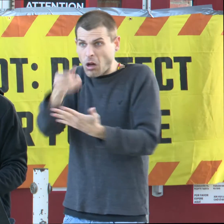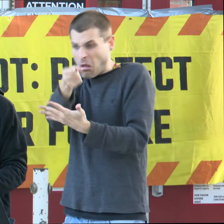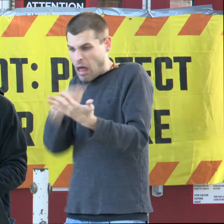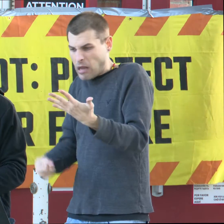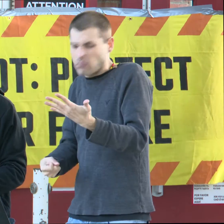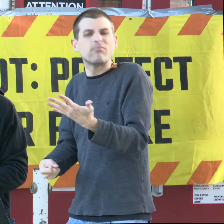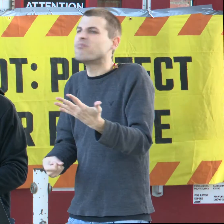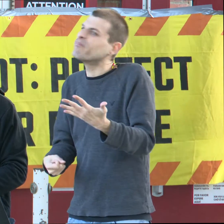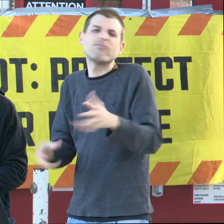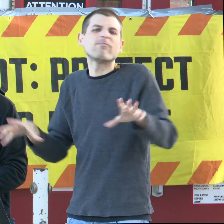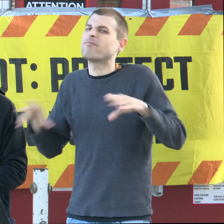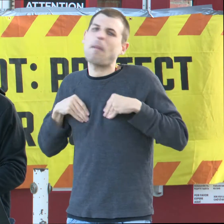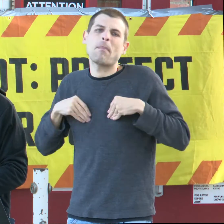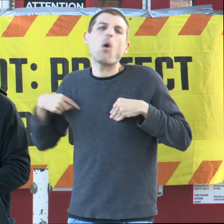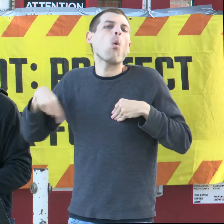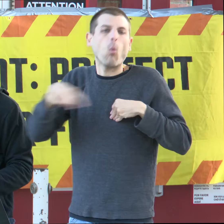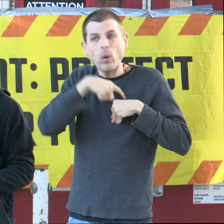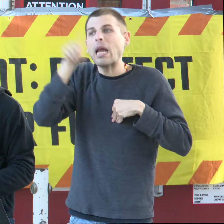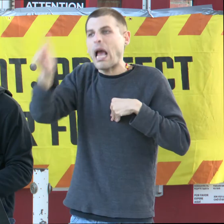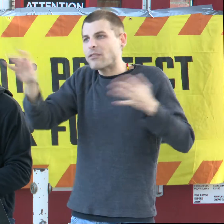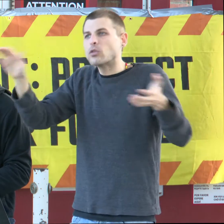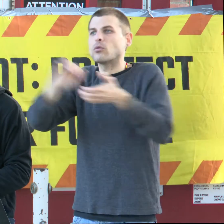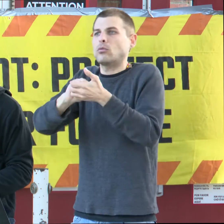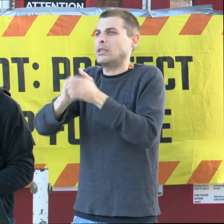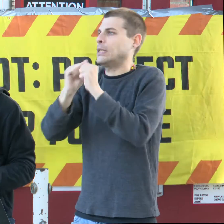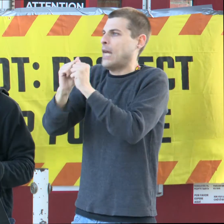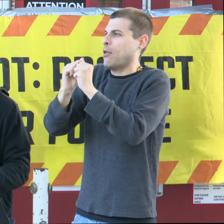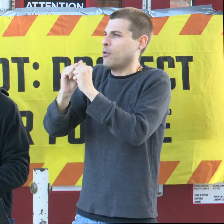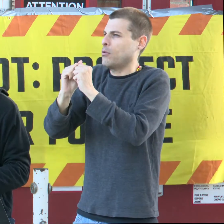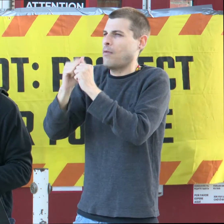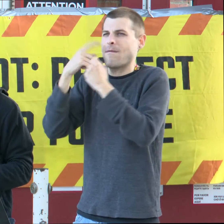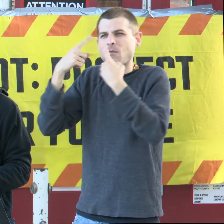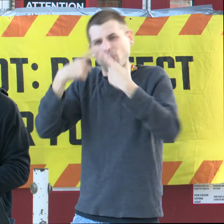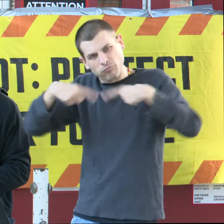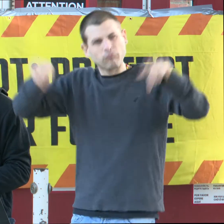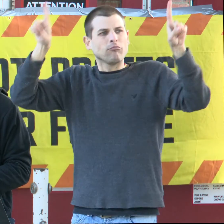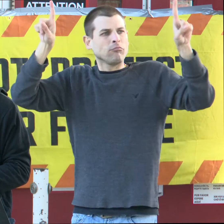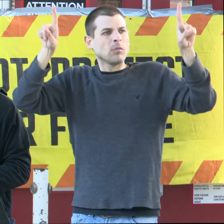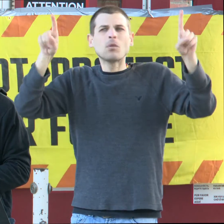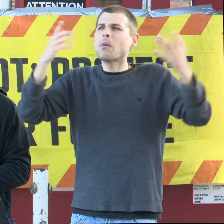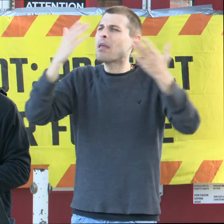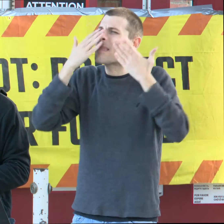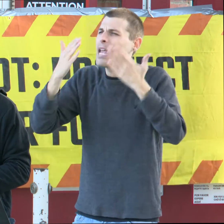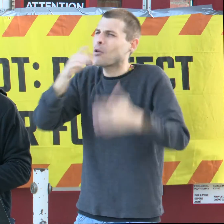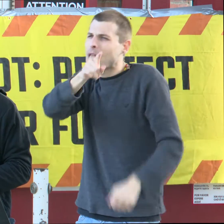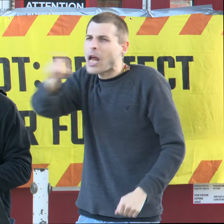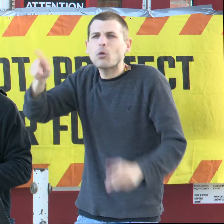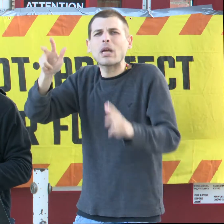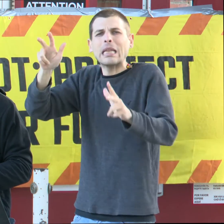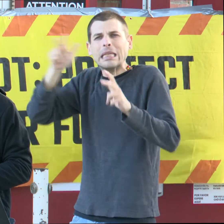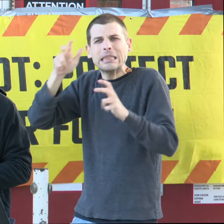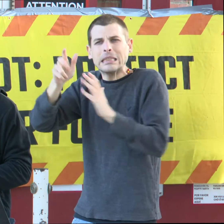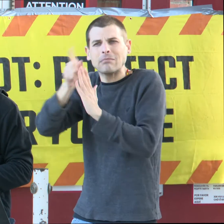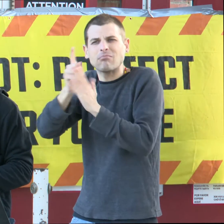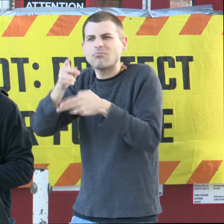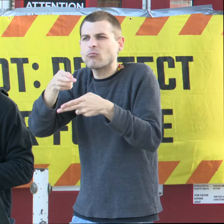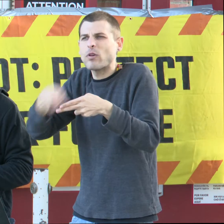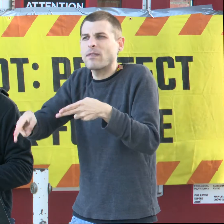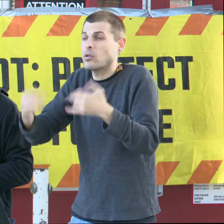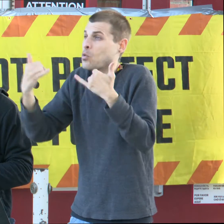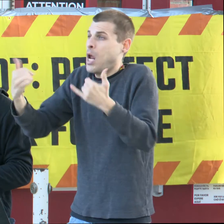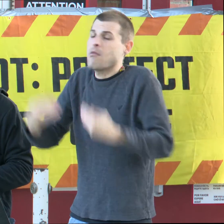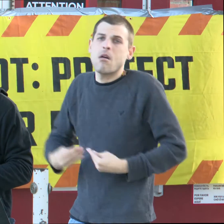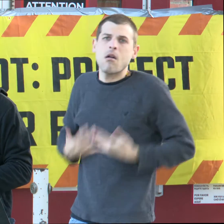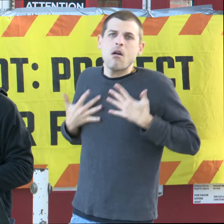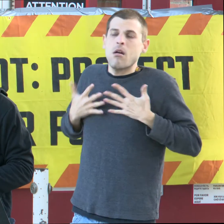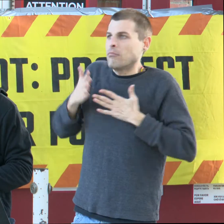this. So I thank you so much for just listening to me for a moment. Please take this energy and